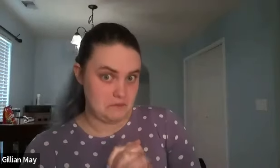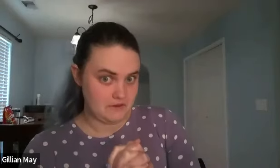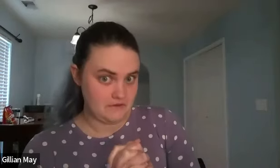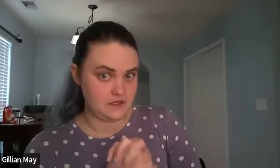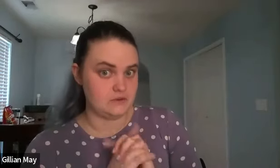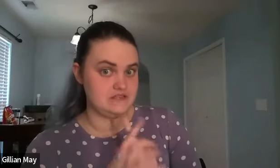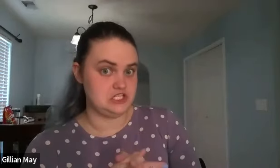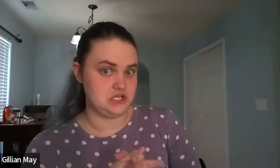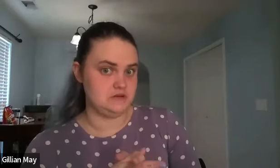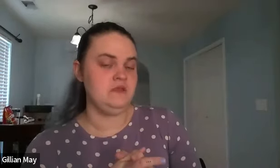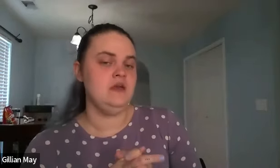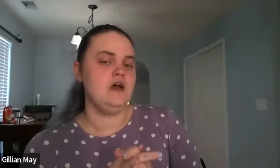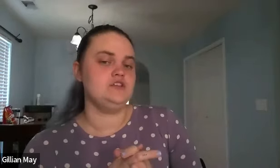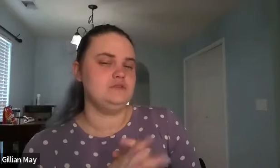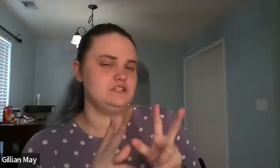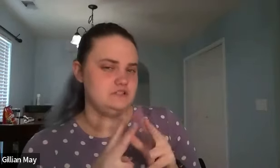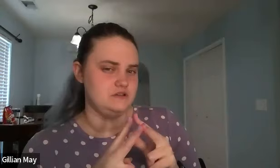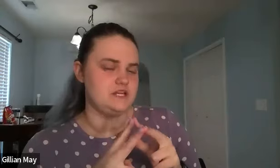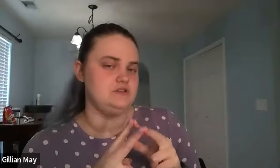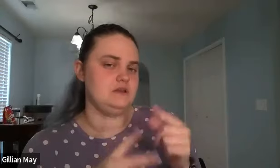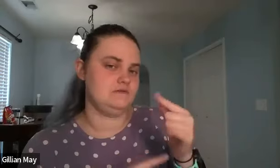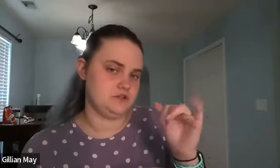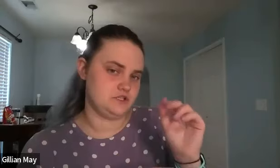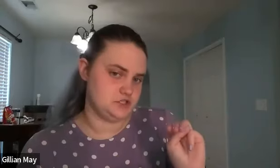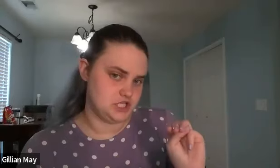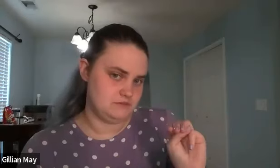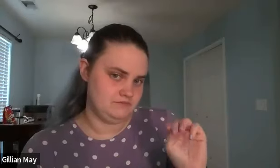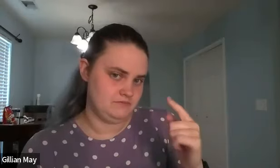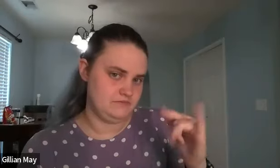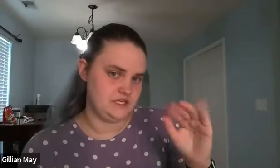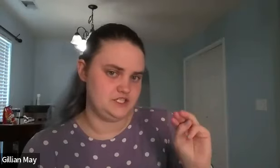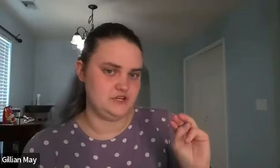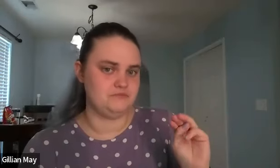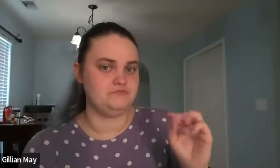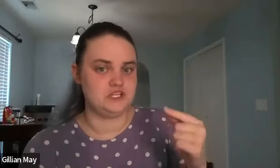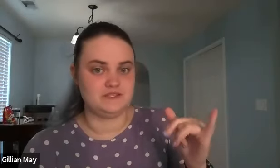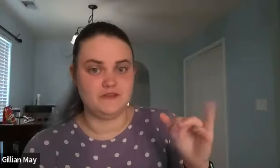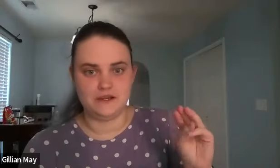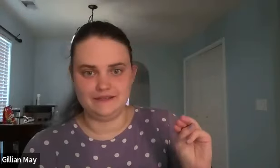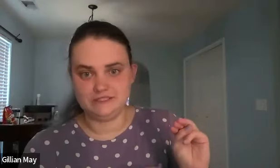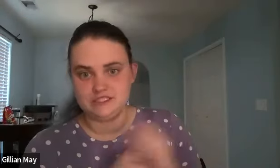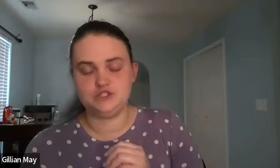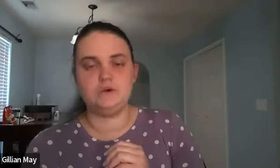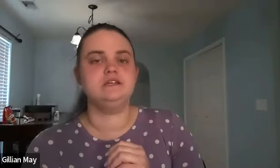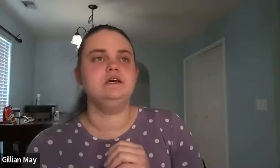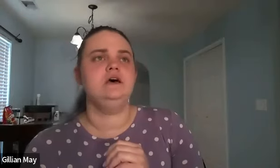gym, like going to the gym, you can do it two ways. You can fingerspell gym because, you know, gym is very short.